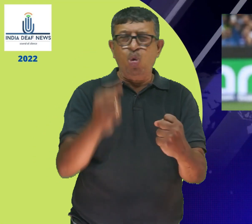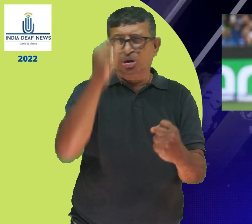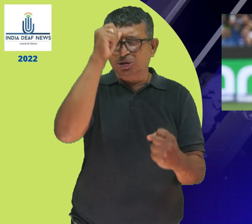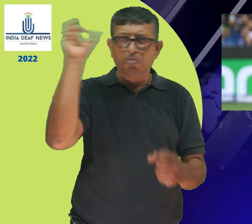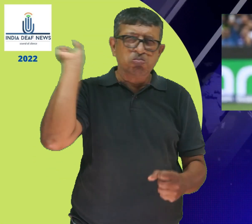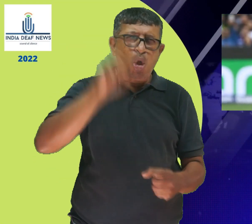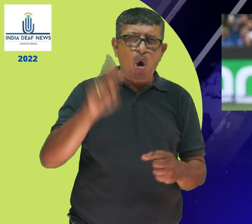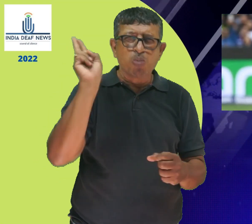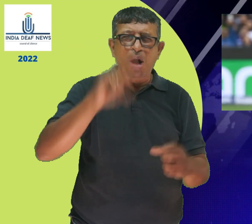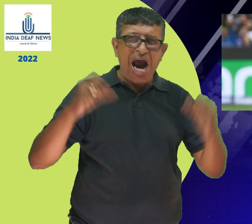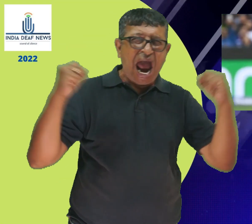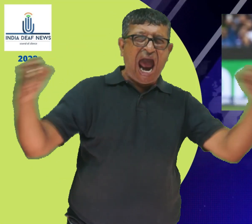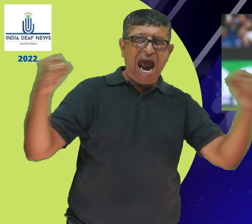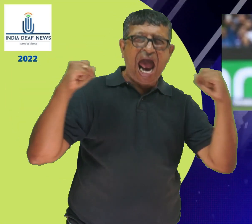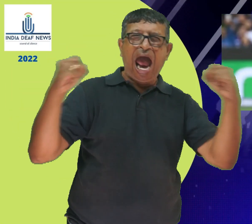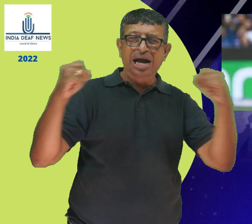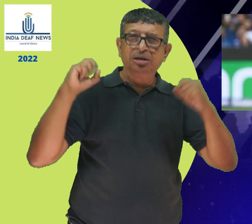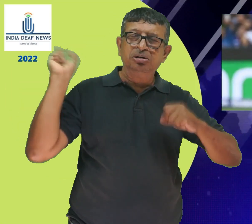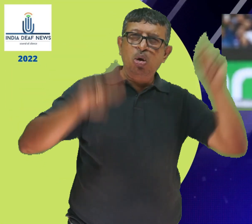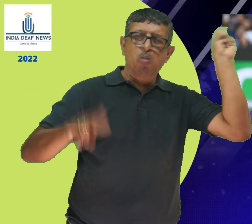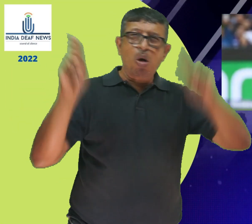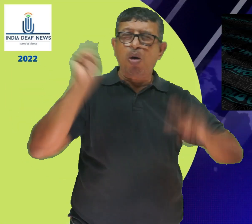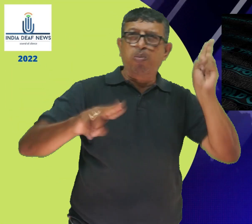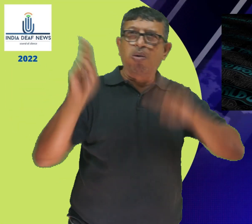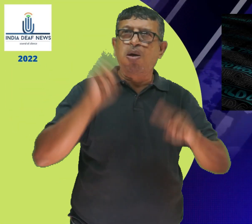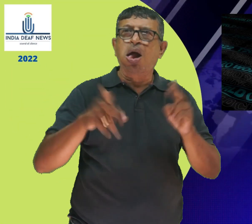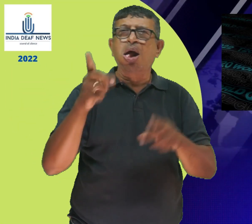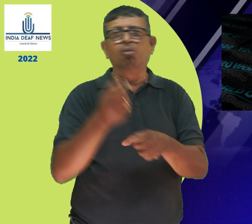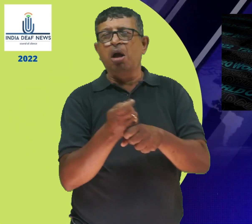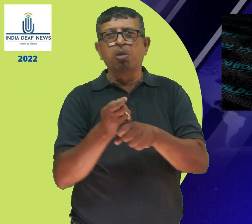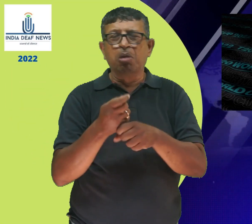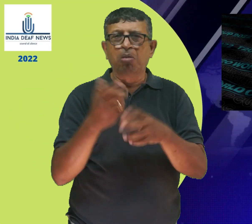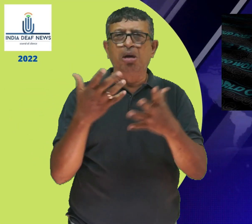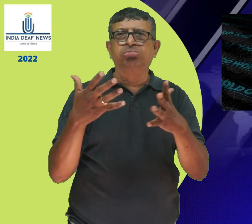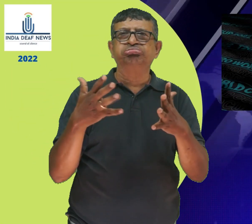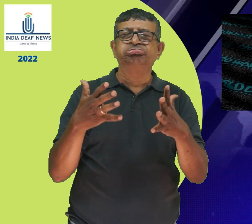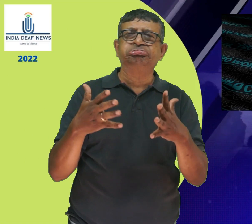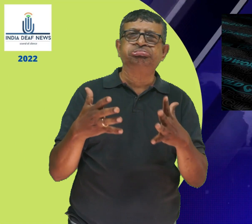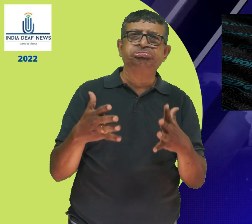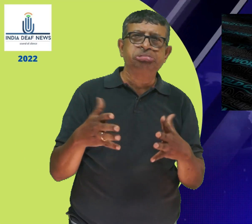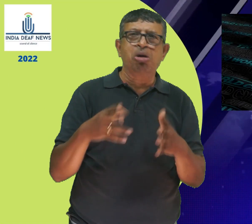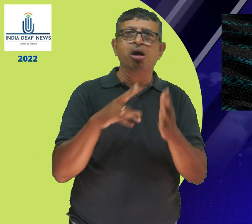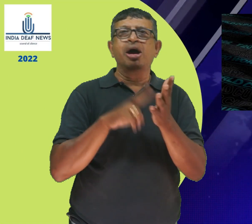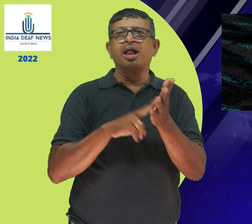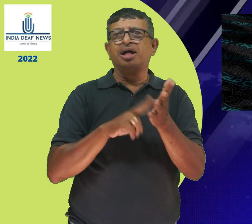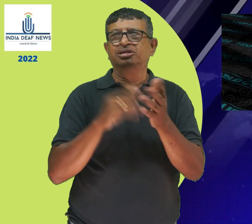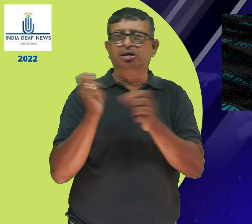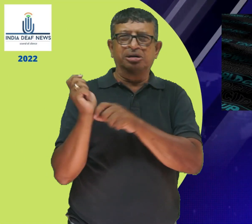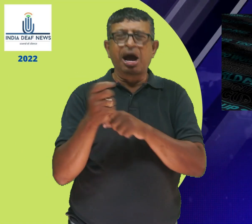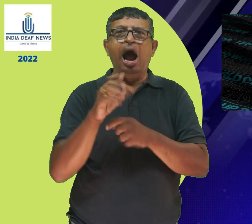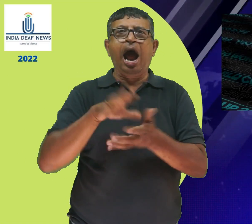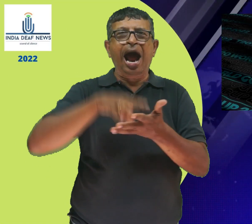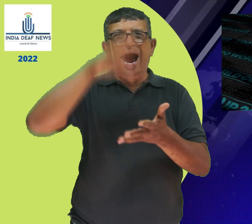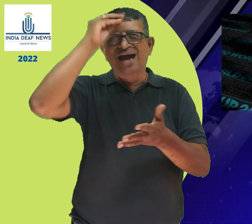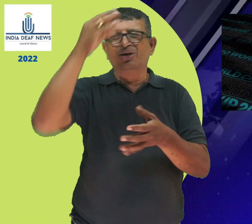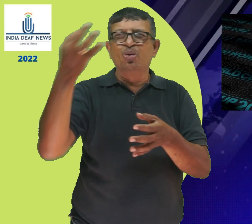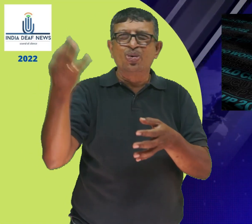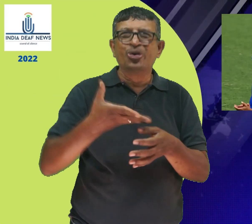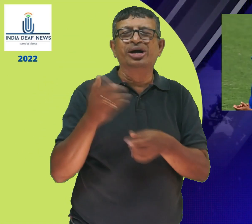they leaked plenty of runs in the death overs. Van Meekeren smashed 3 boundaries on the last 3 balls of Arshdeep's last over. Although